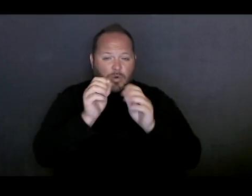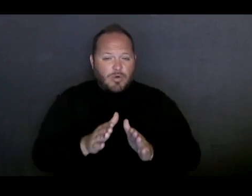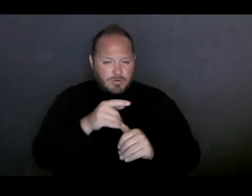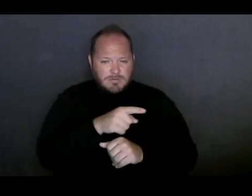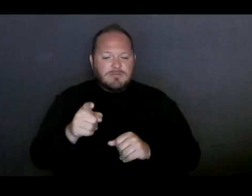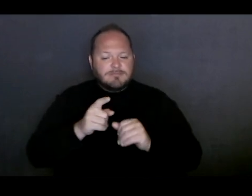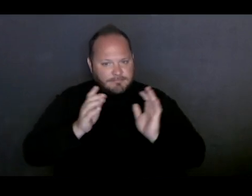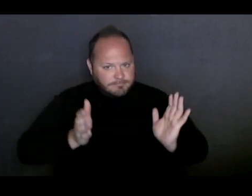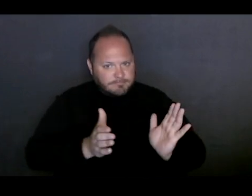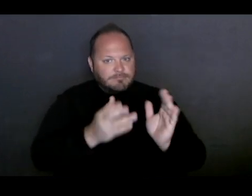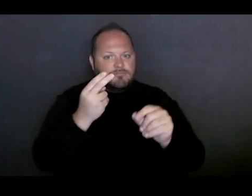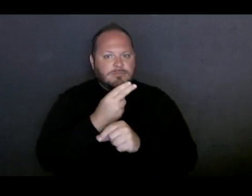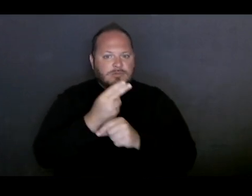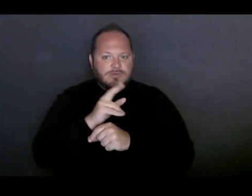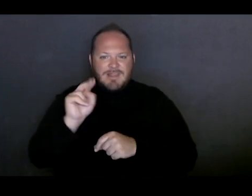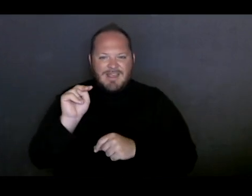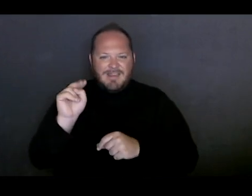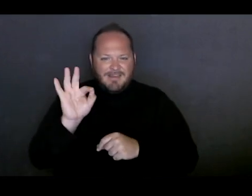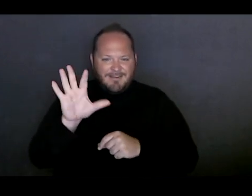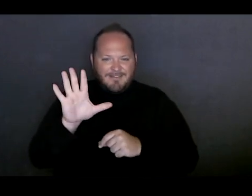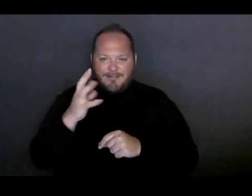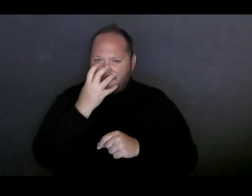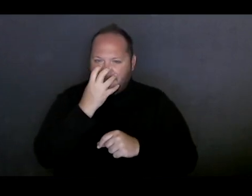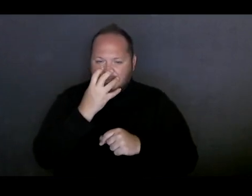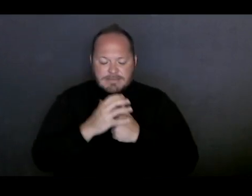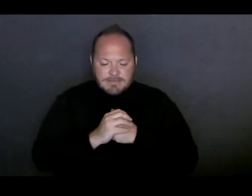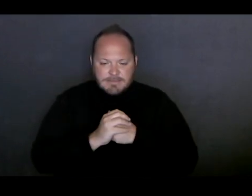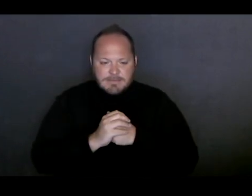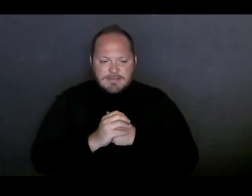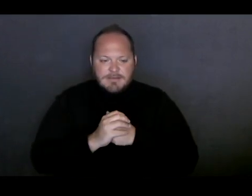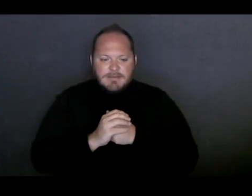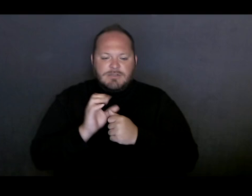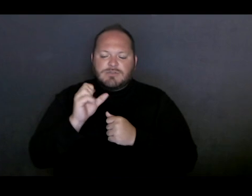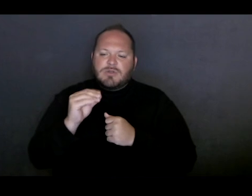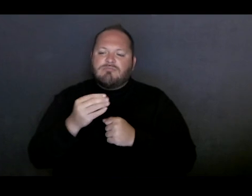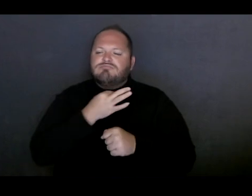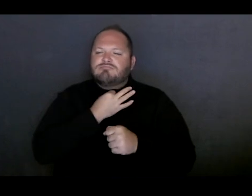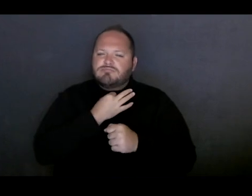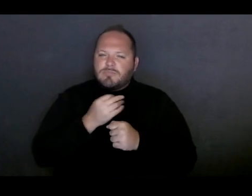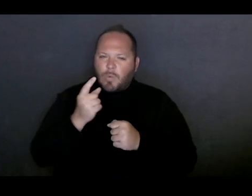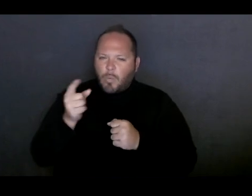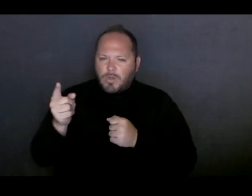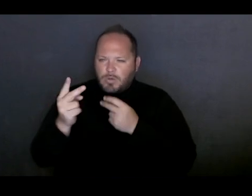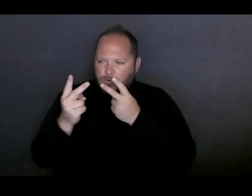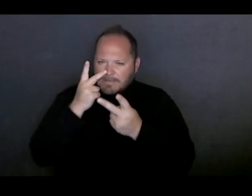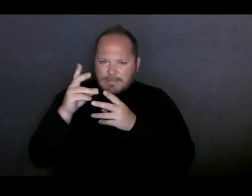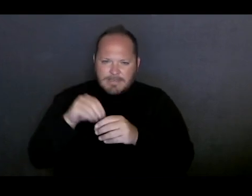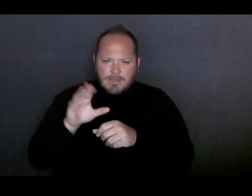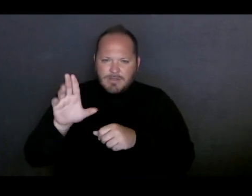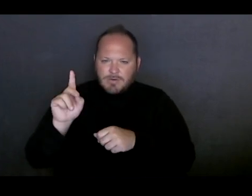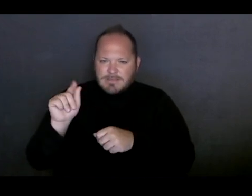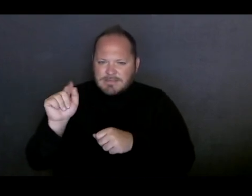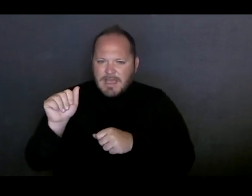in terms of what you're seeing in the data out there, Why do you think